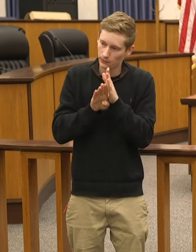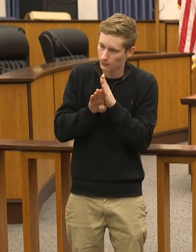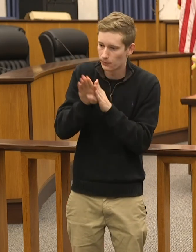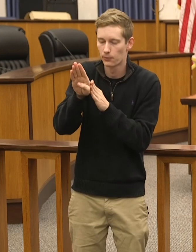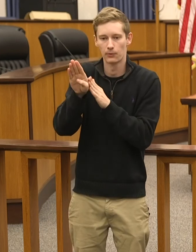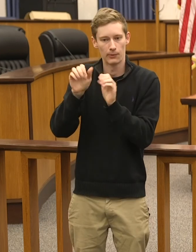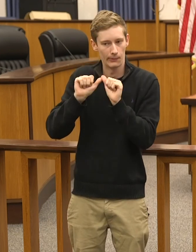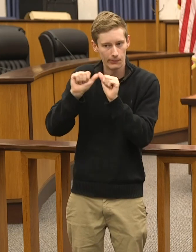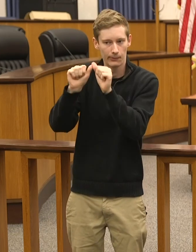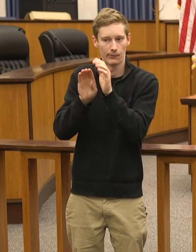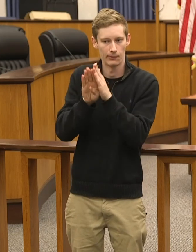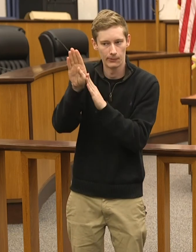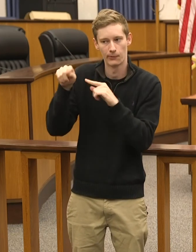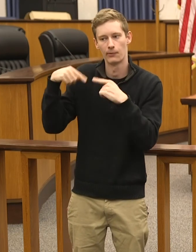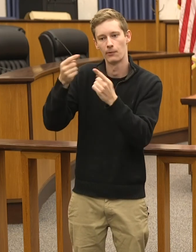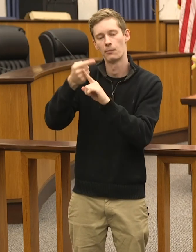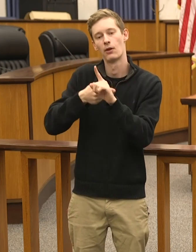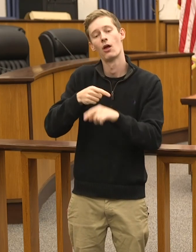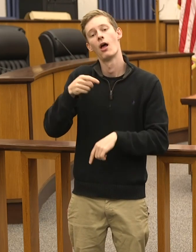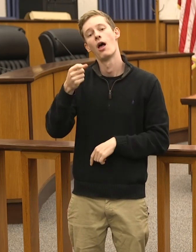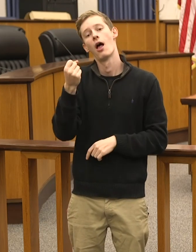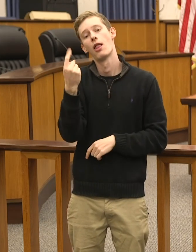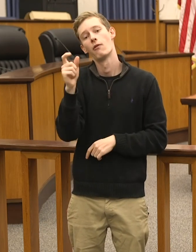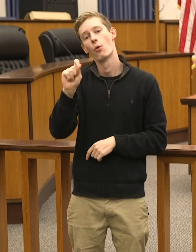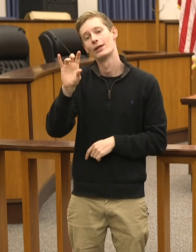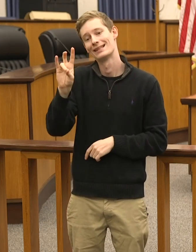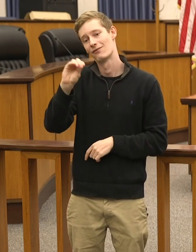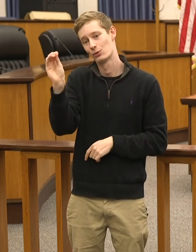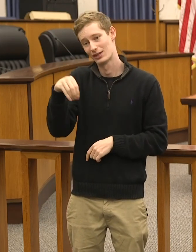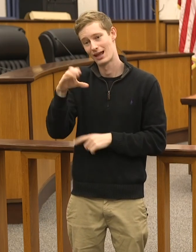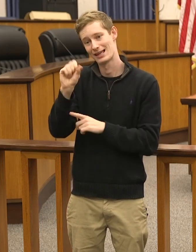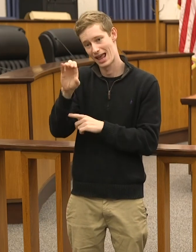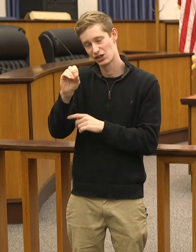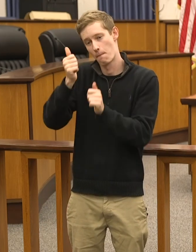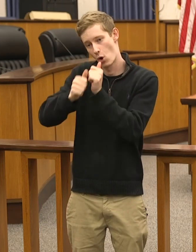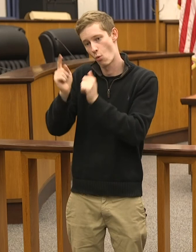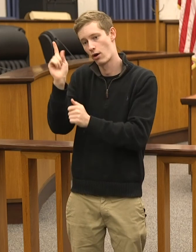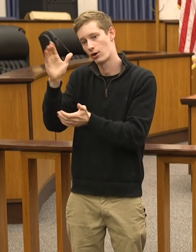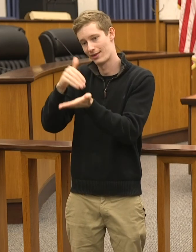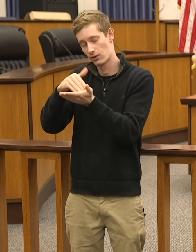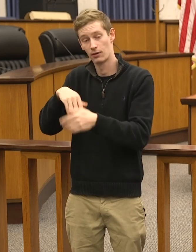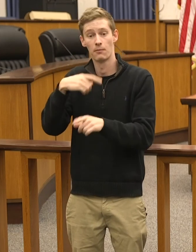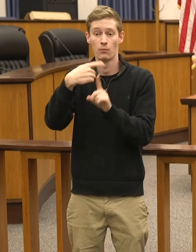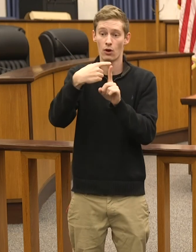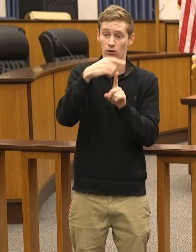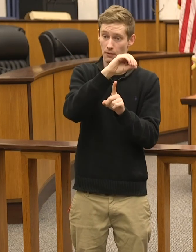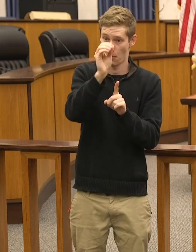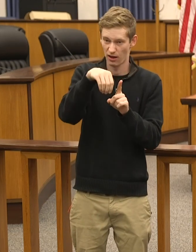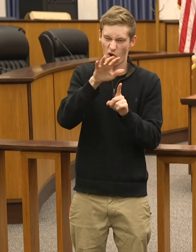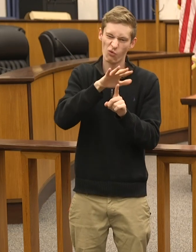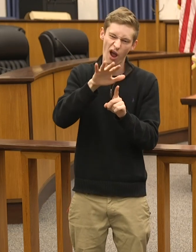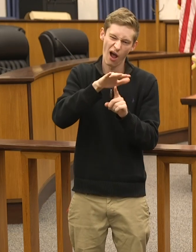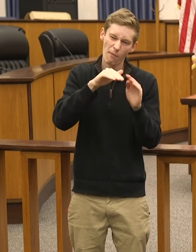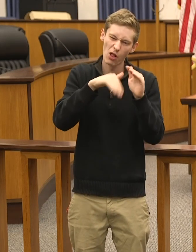so. Our current case rate, 11.7 cases per 100,000 population. Our percent positivity continues to hover just